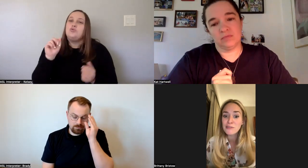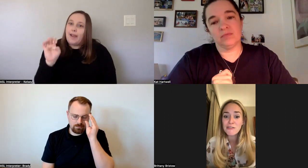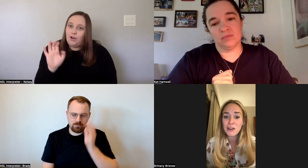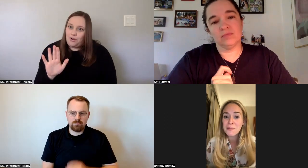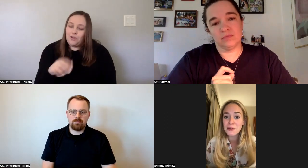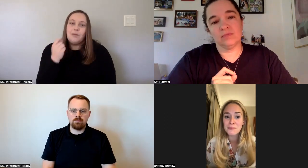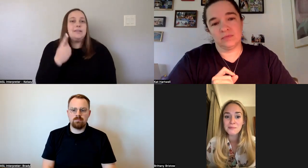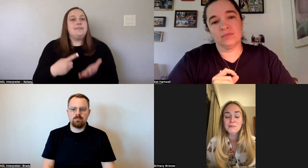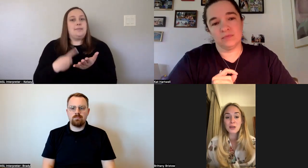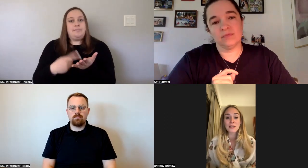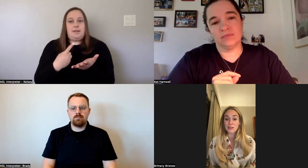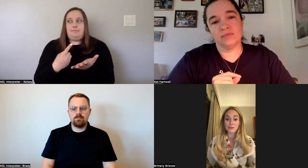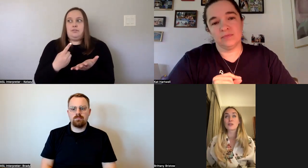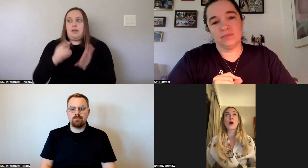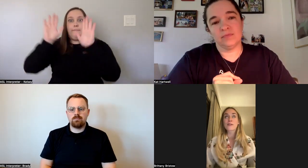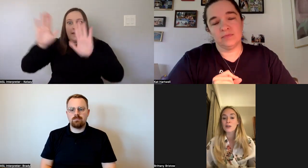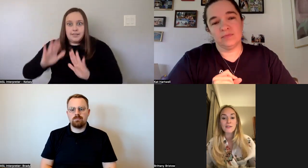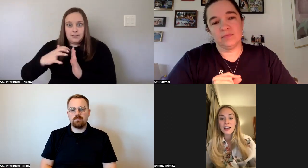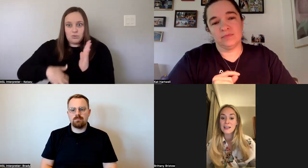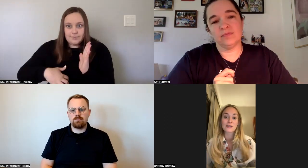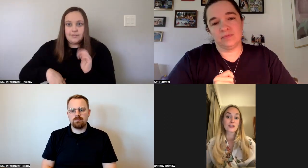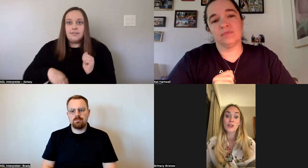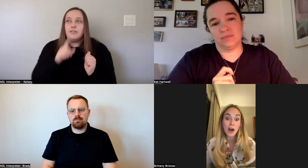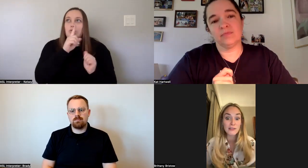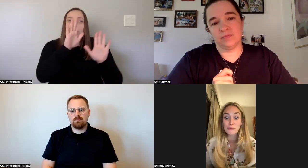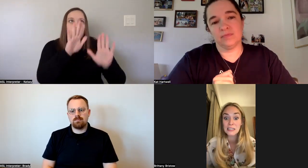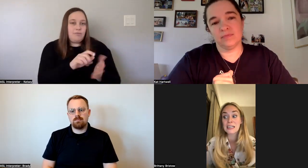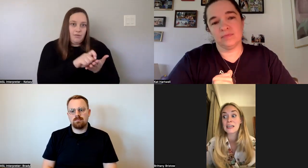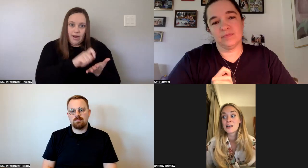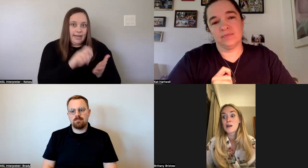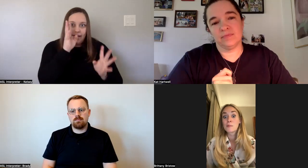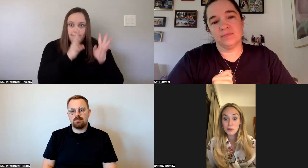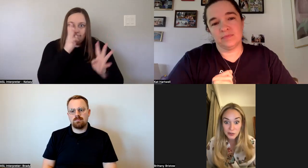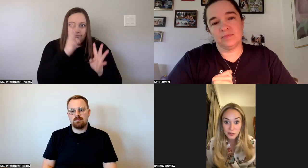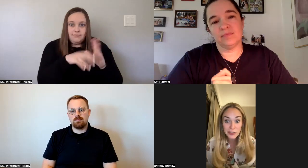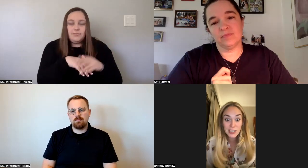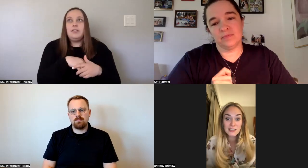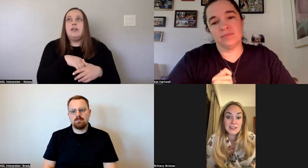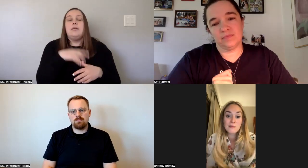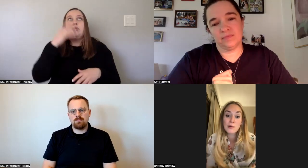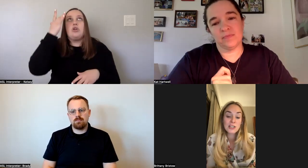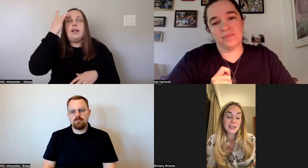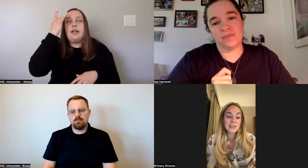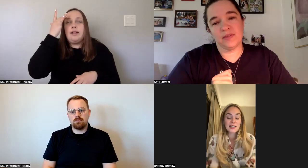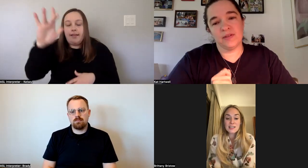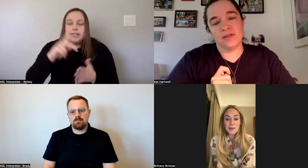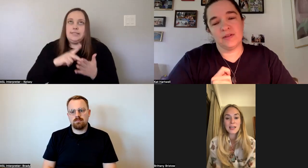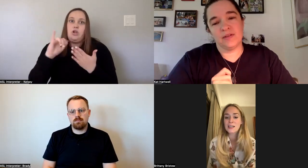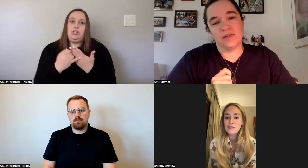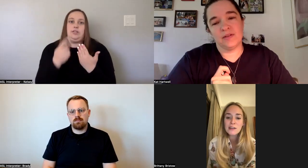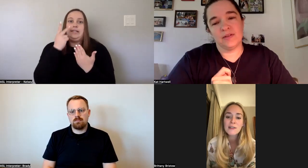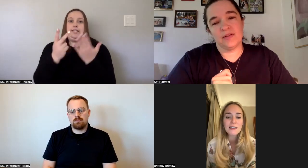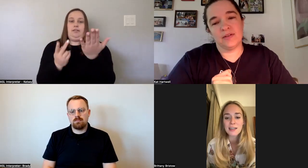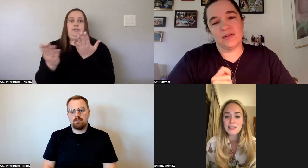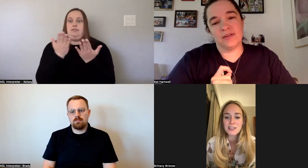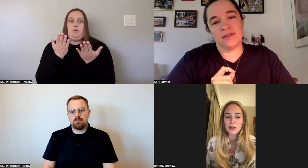lot of really phenomenal scripts out there, and there's a lot of great writing, and there's a lot of really brilliant projects that I see coming in. It's